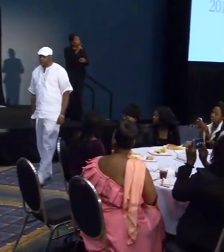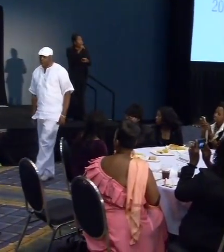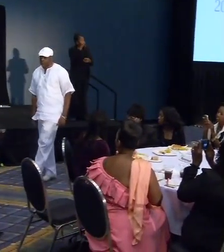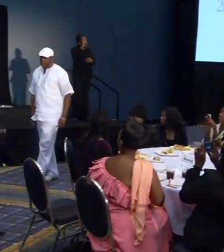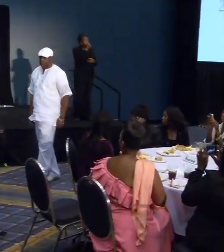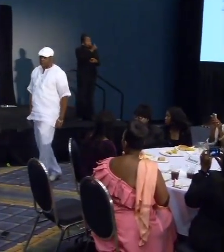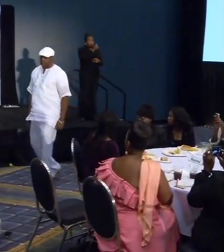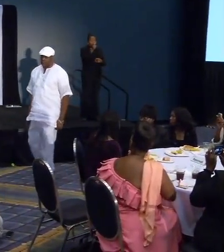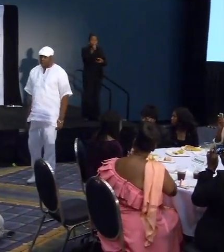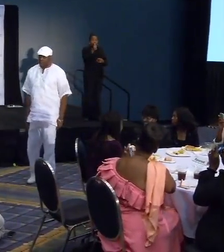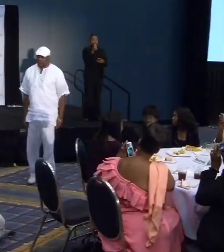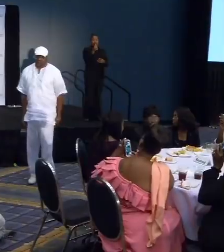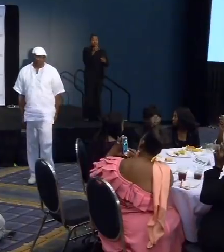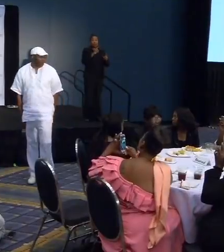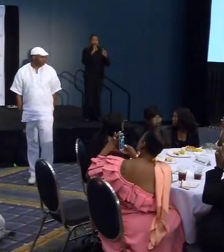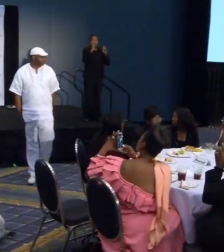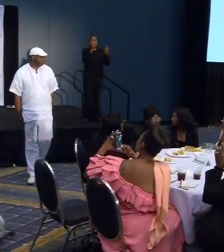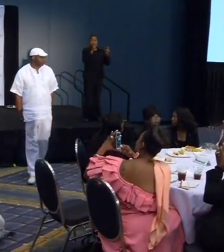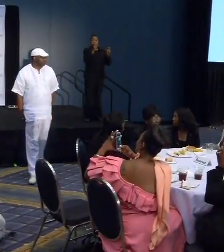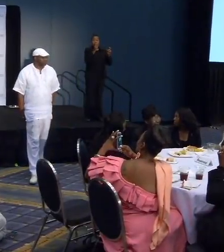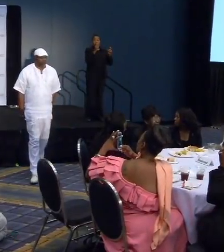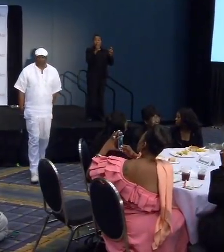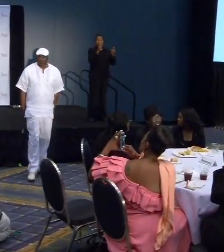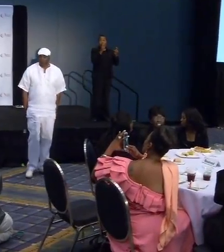now to give.